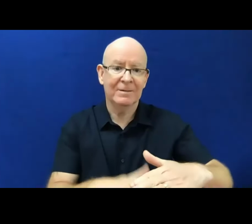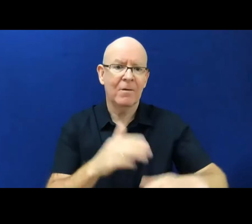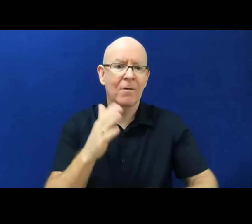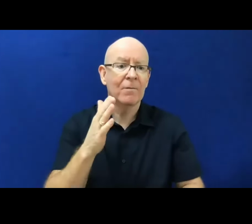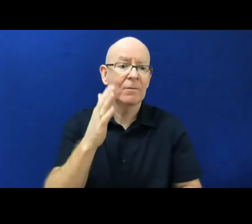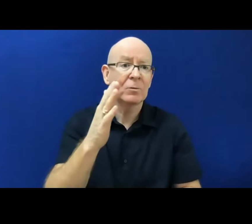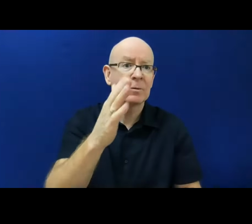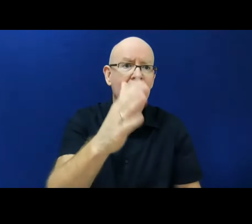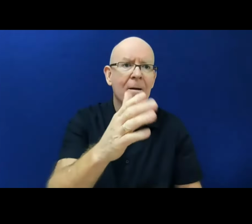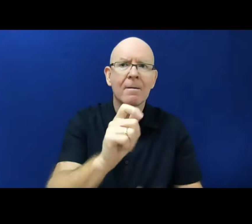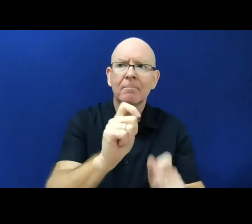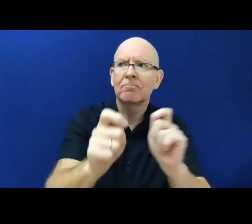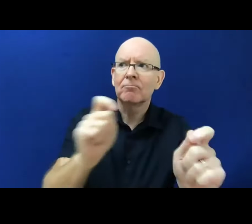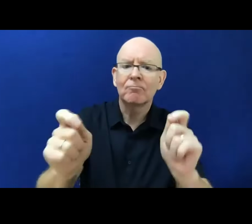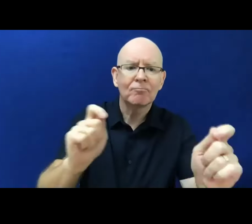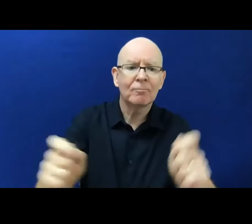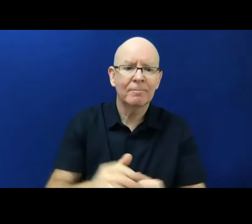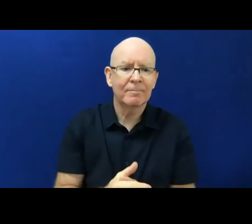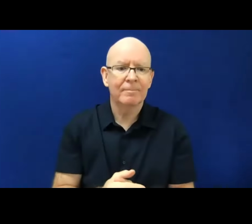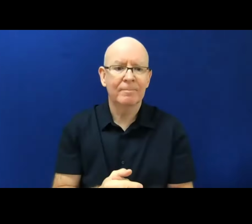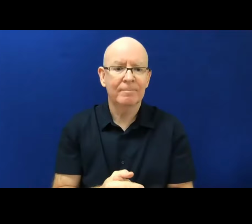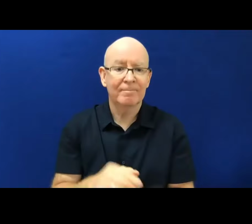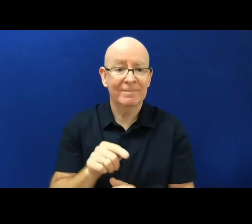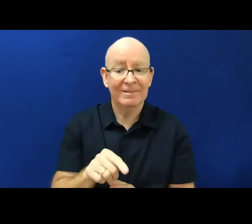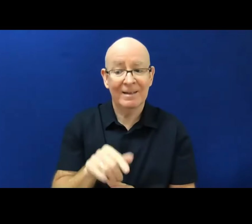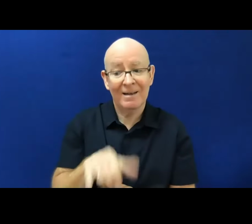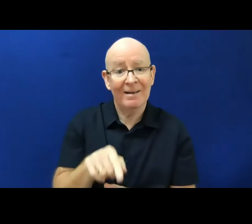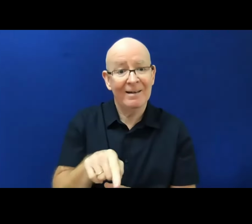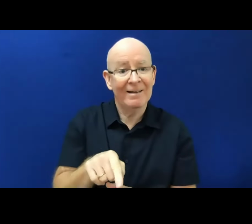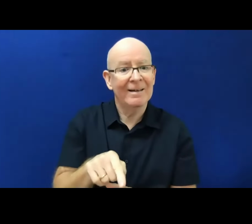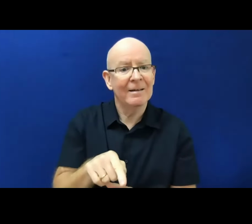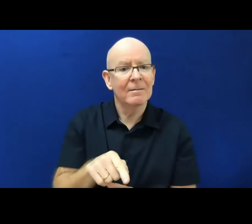crisis. For the future, I think